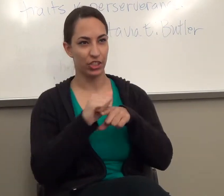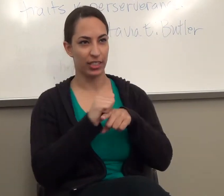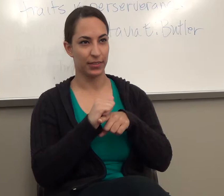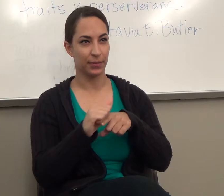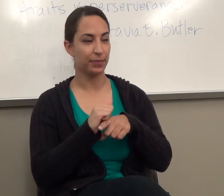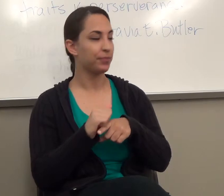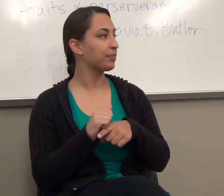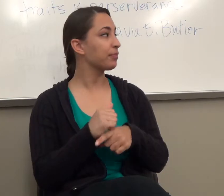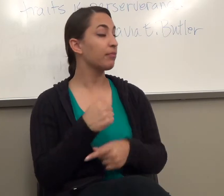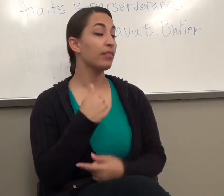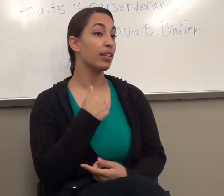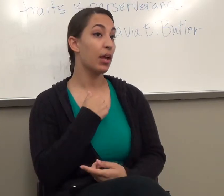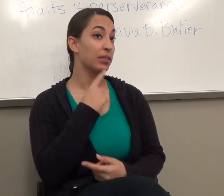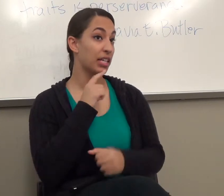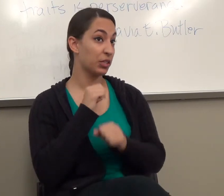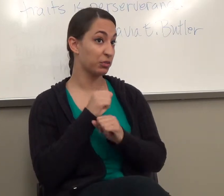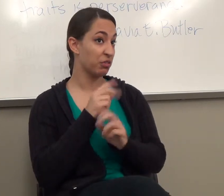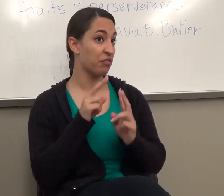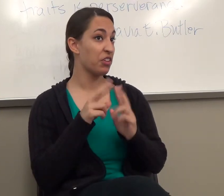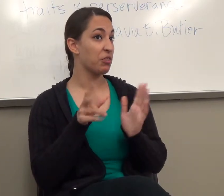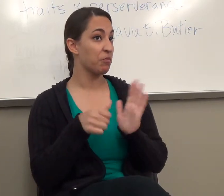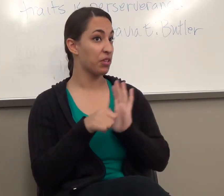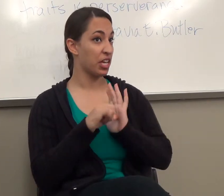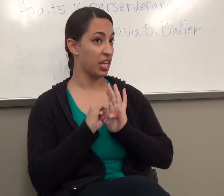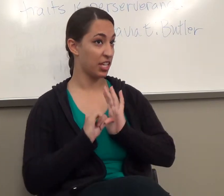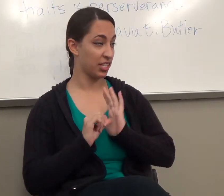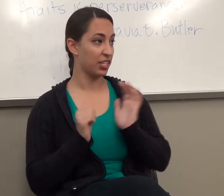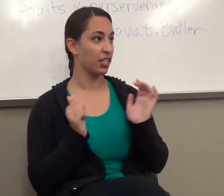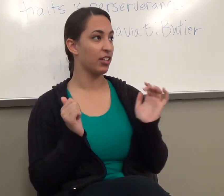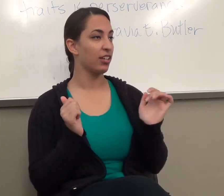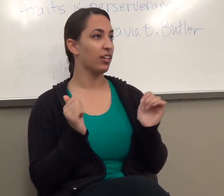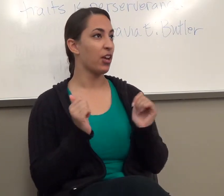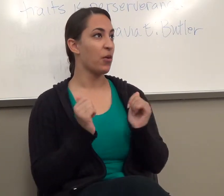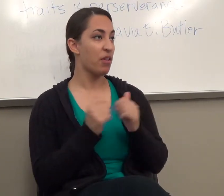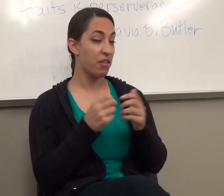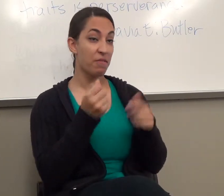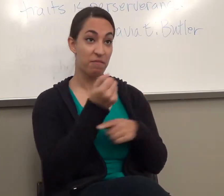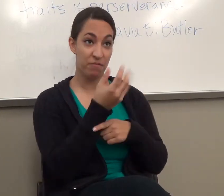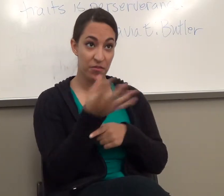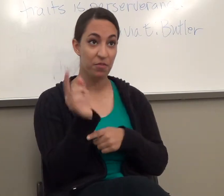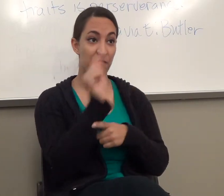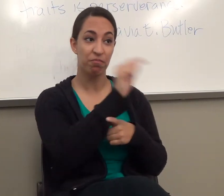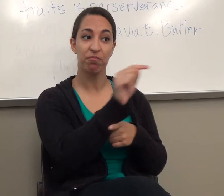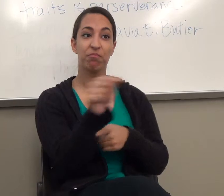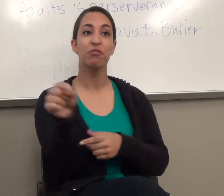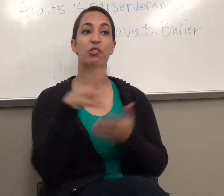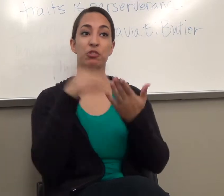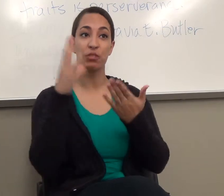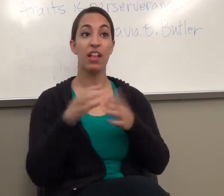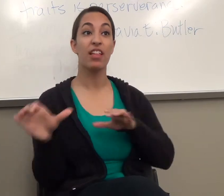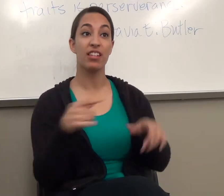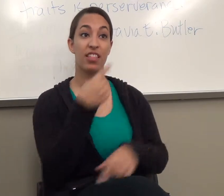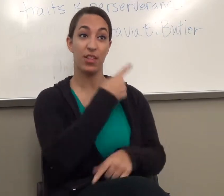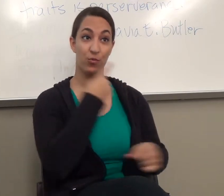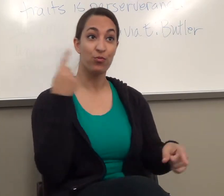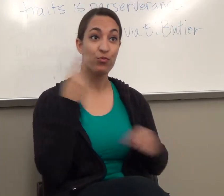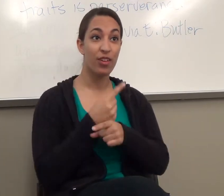actually very impressed with the number of students that did this right, even